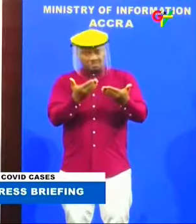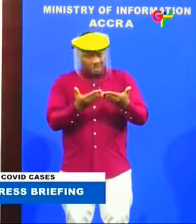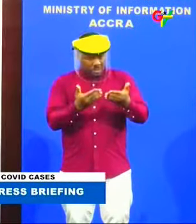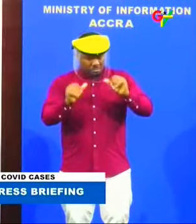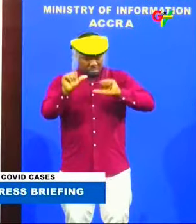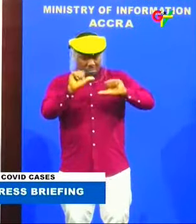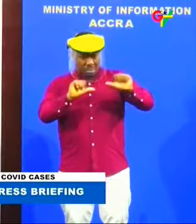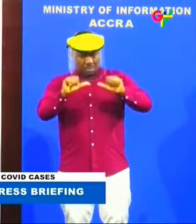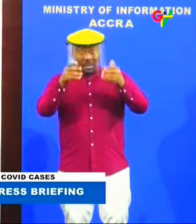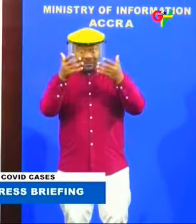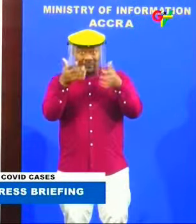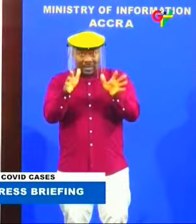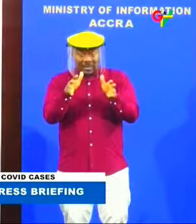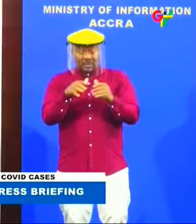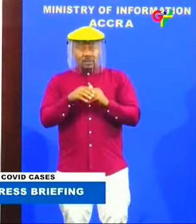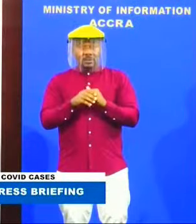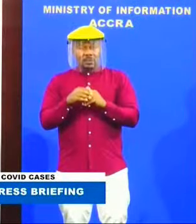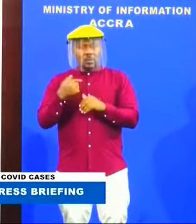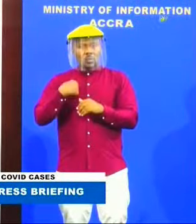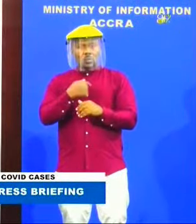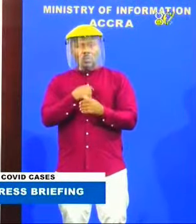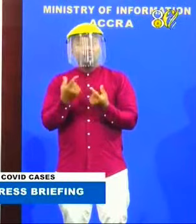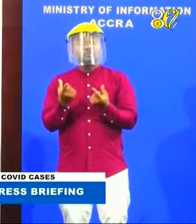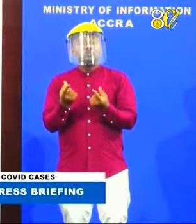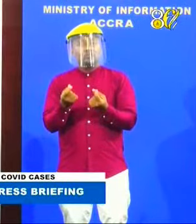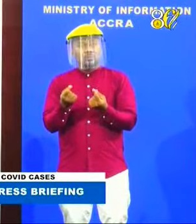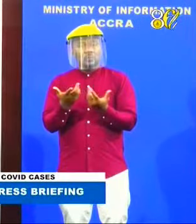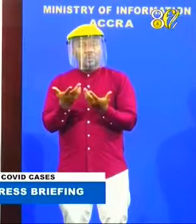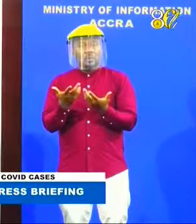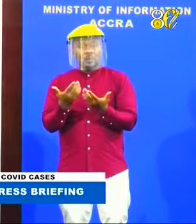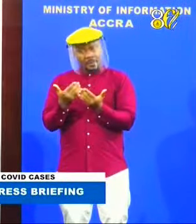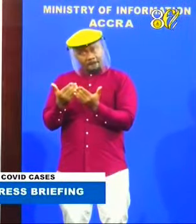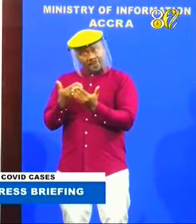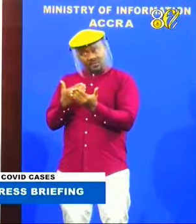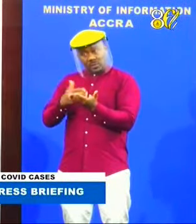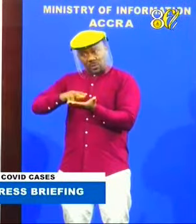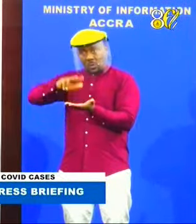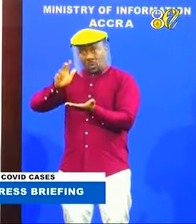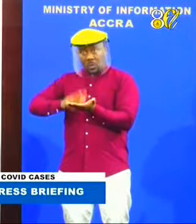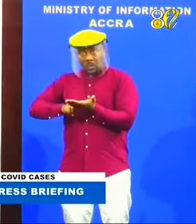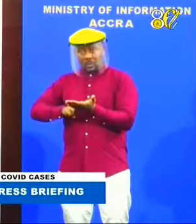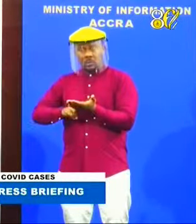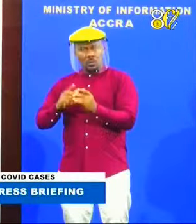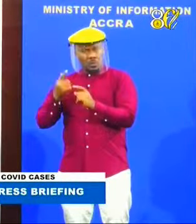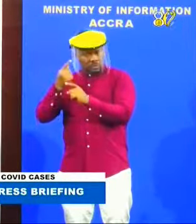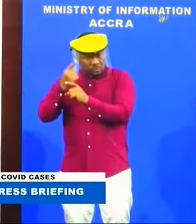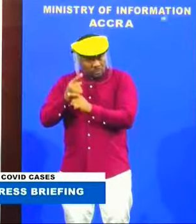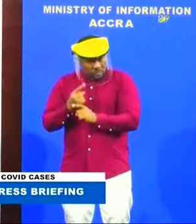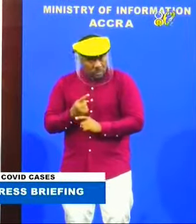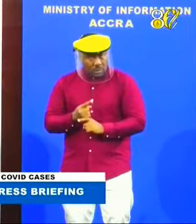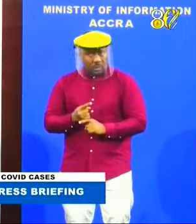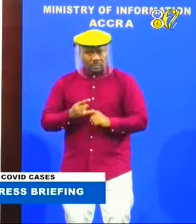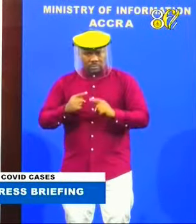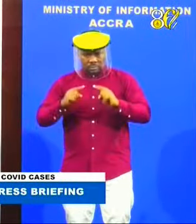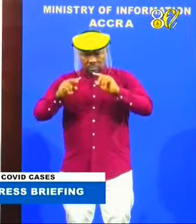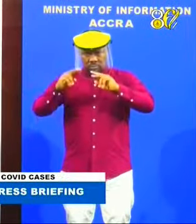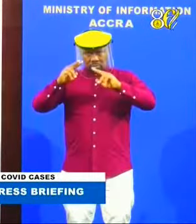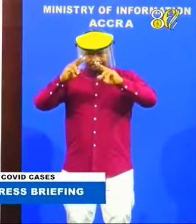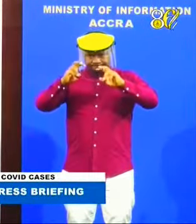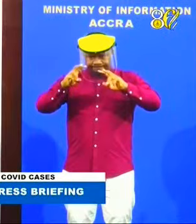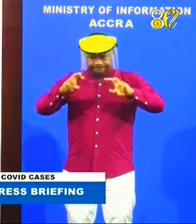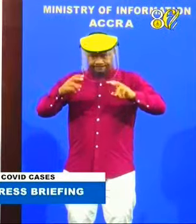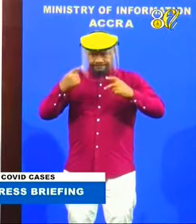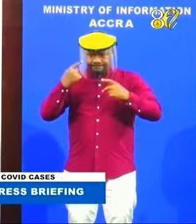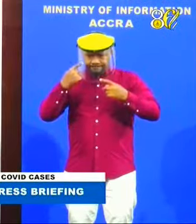work as they want. In accordance with our conditions of approval, we periodically inspect the facility, the testing